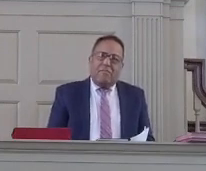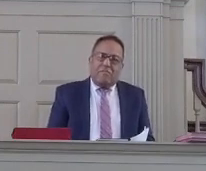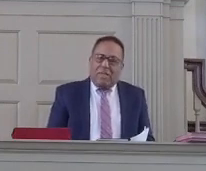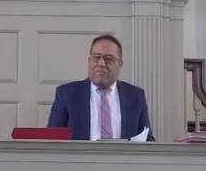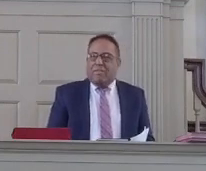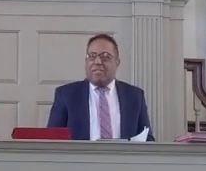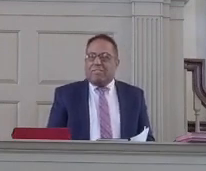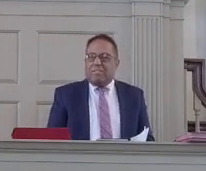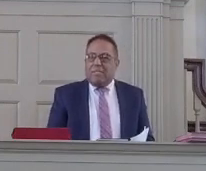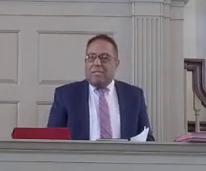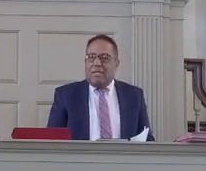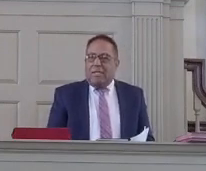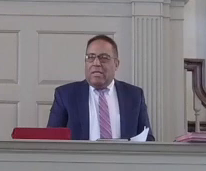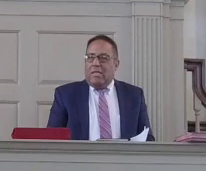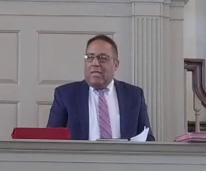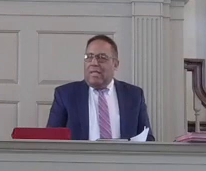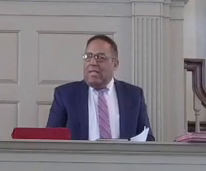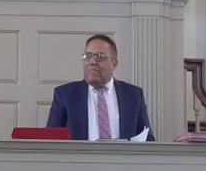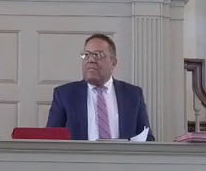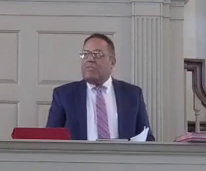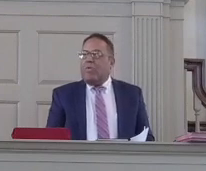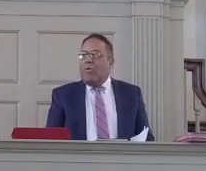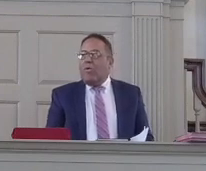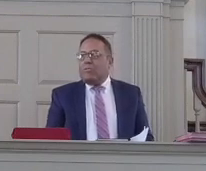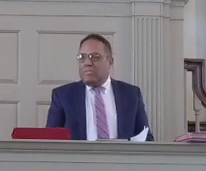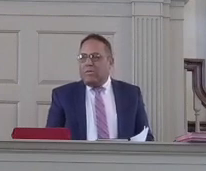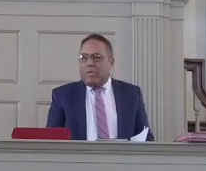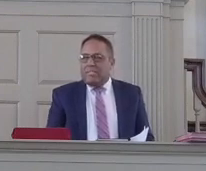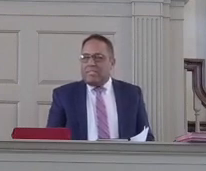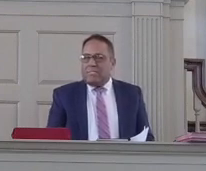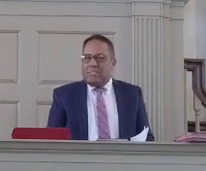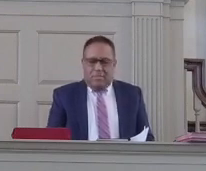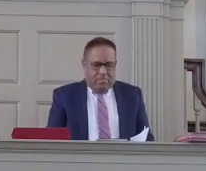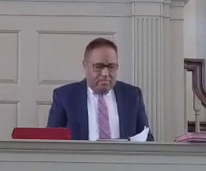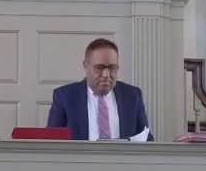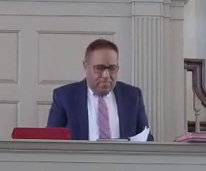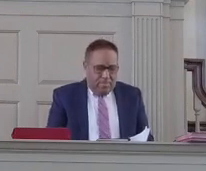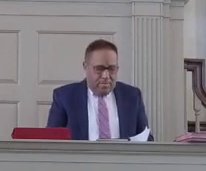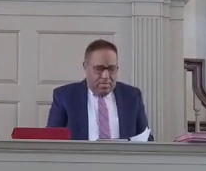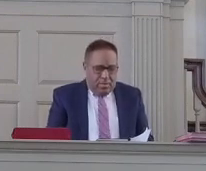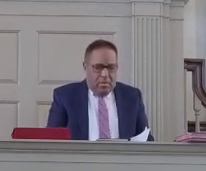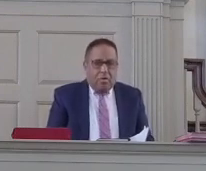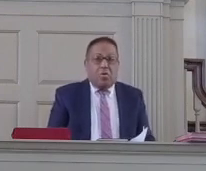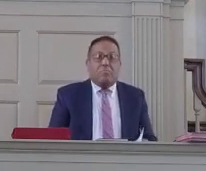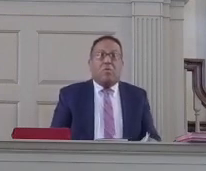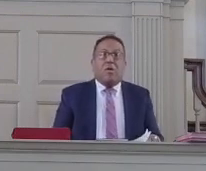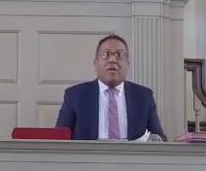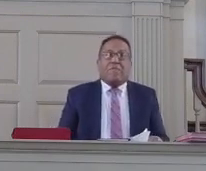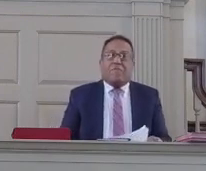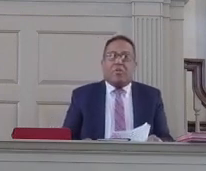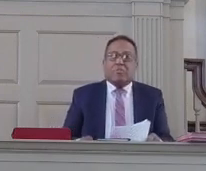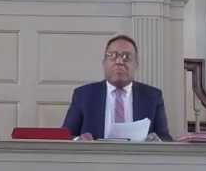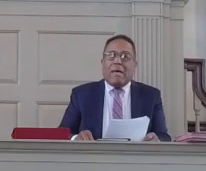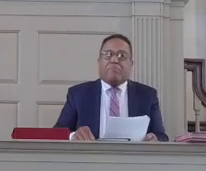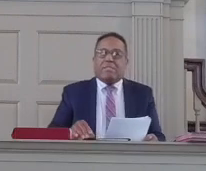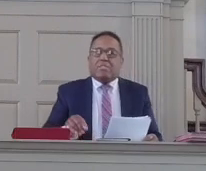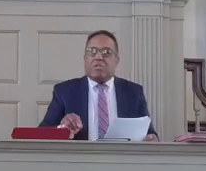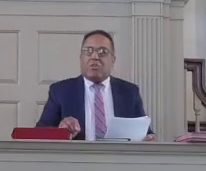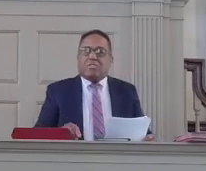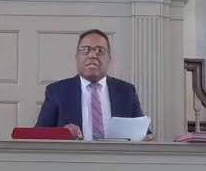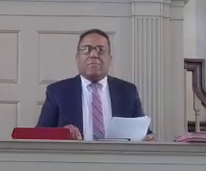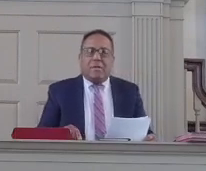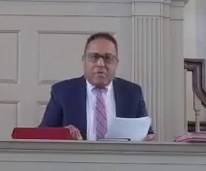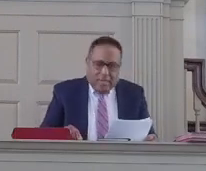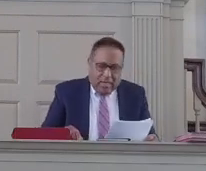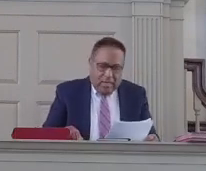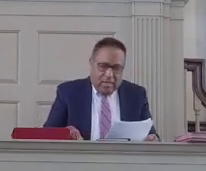his faithfulness even to all generations. Good morning, First Baptist